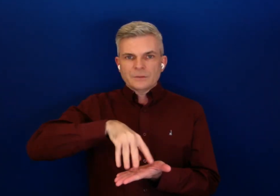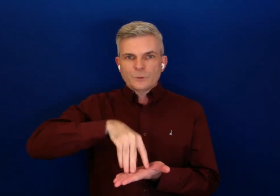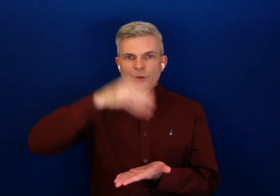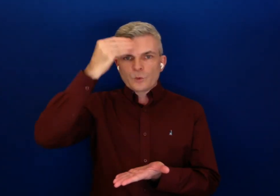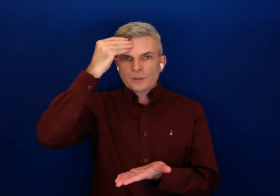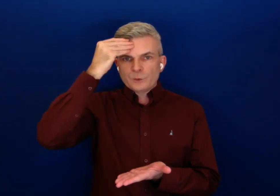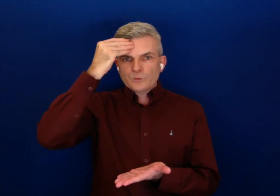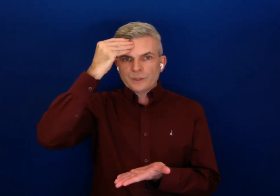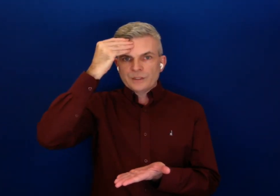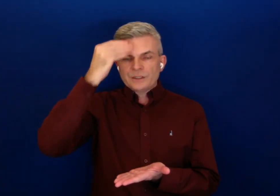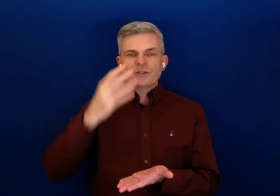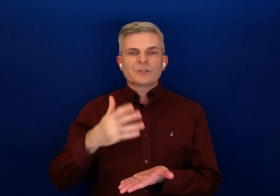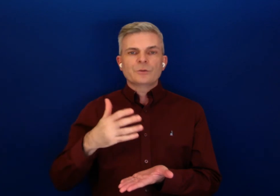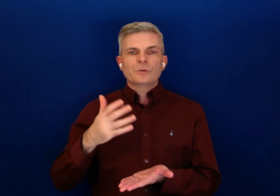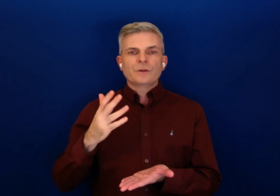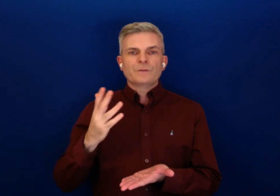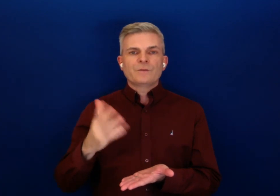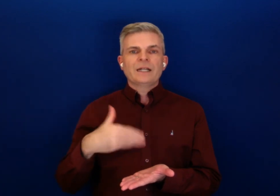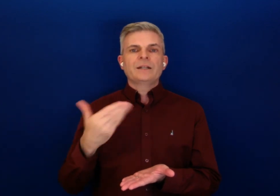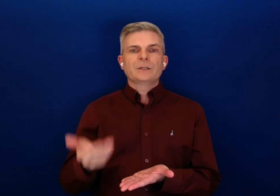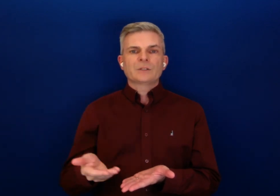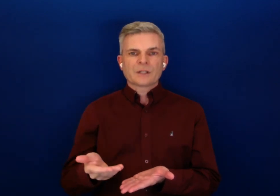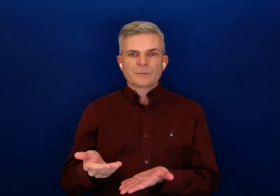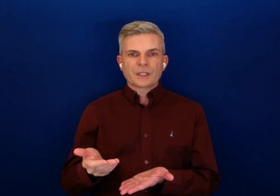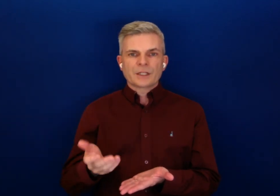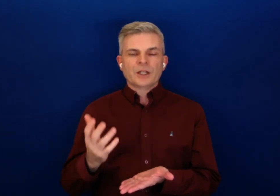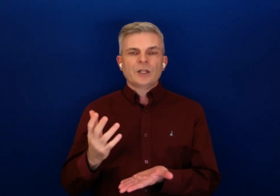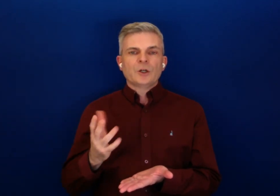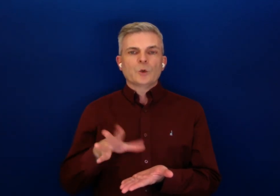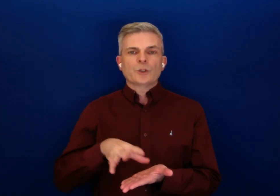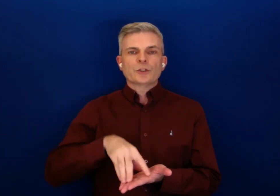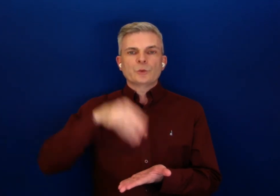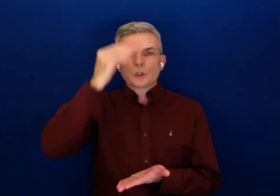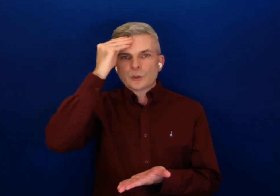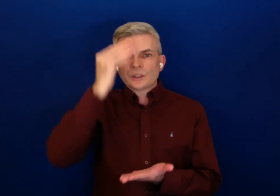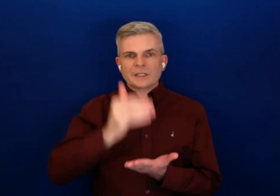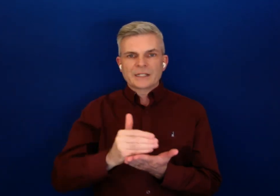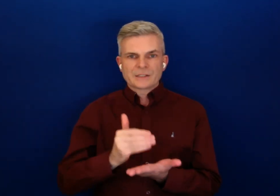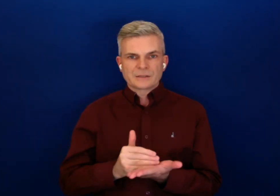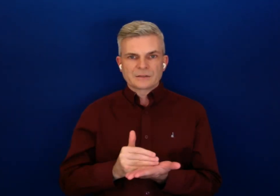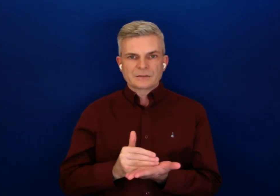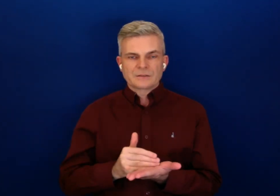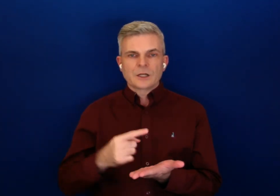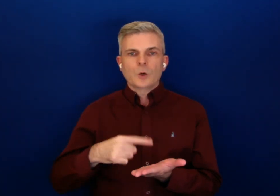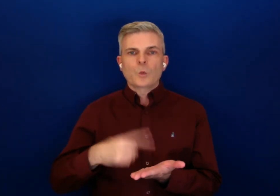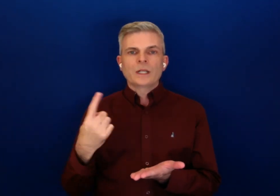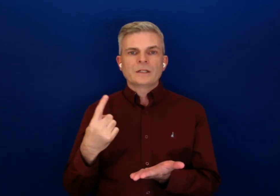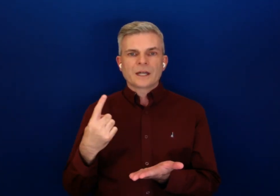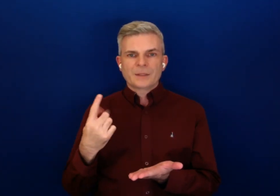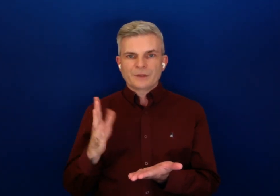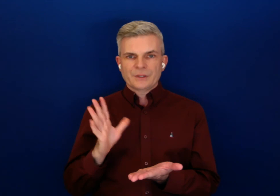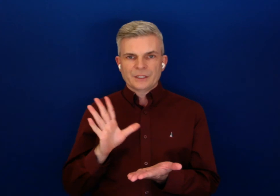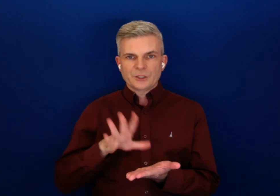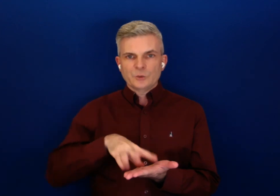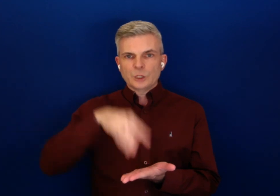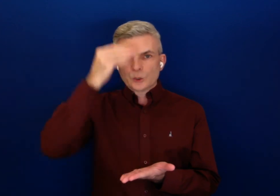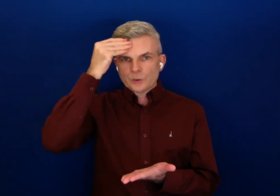with one movement is to find out something or to learn a lesson, a one-time thing. You learned